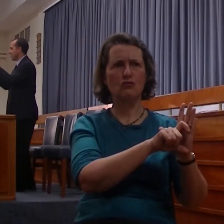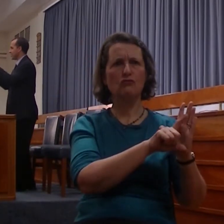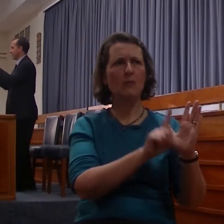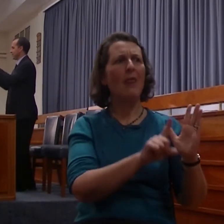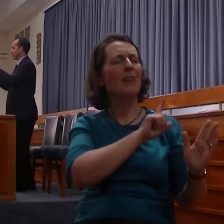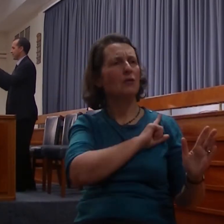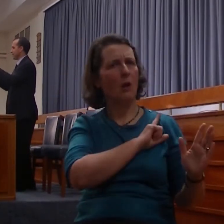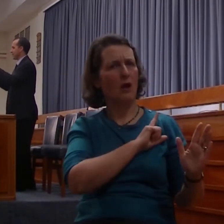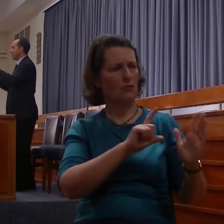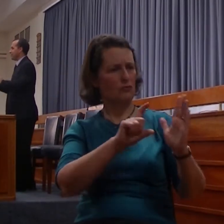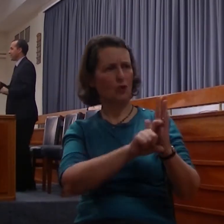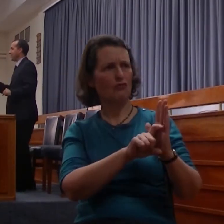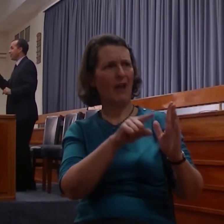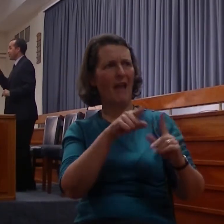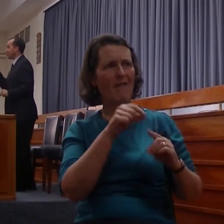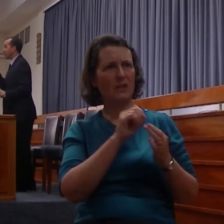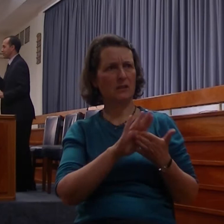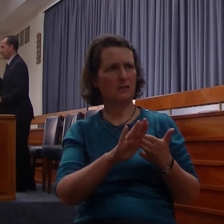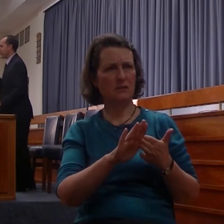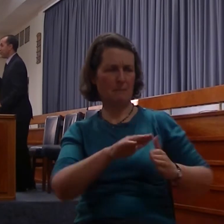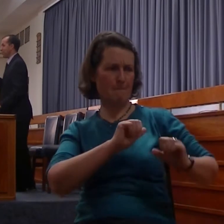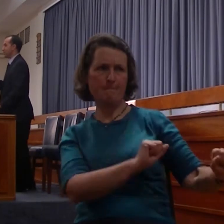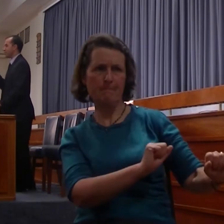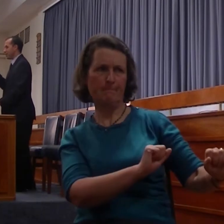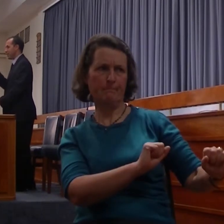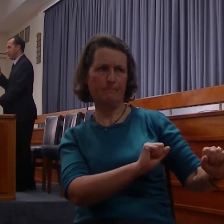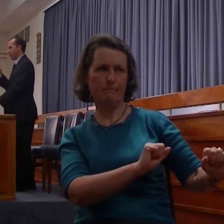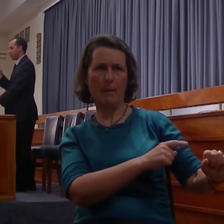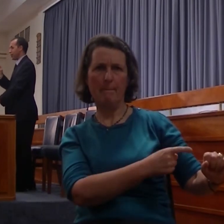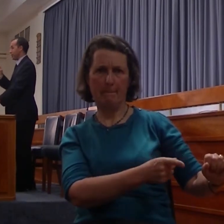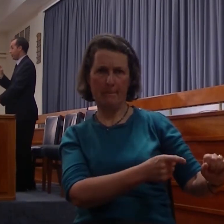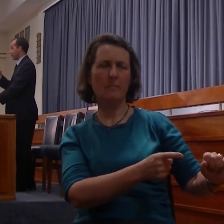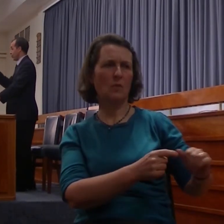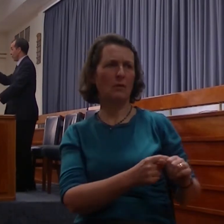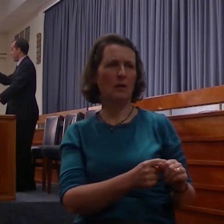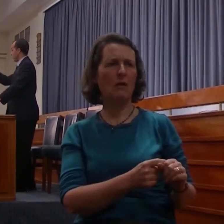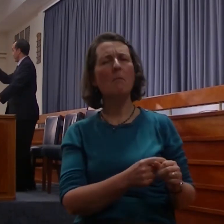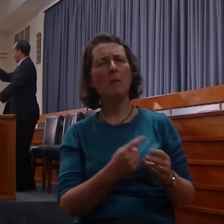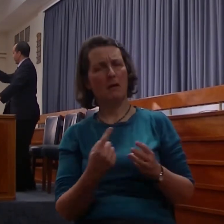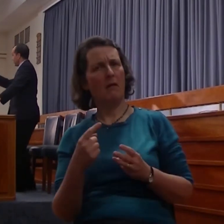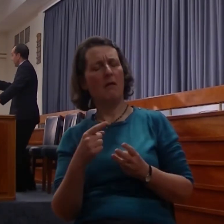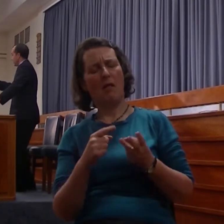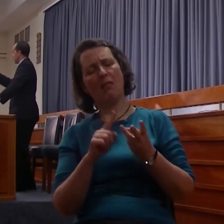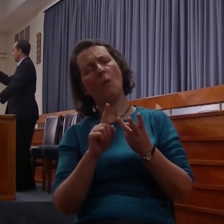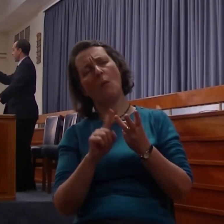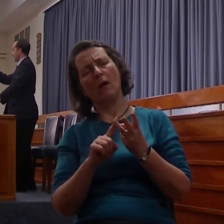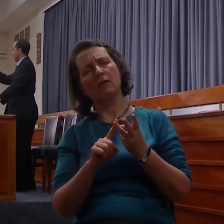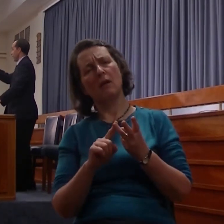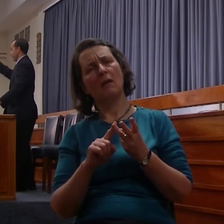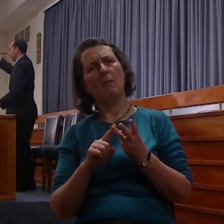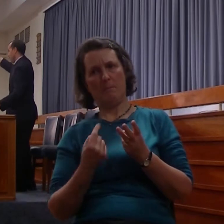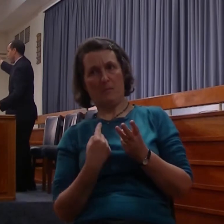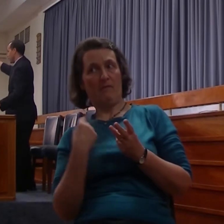debauchery in the church. So that's why the church in Ephesus stood against them. But the